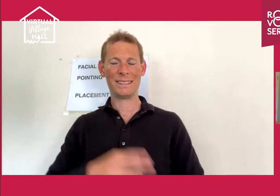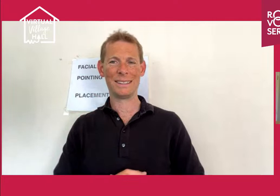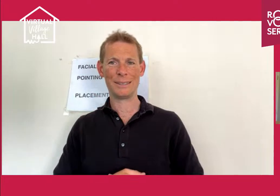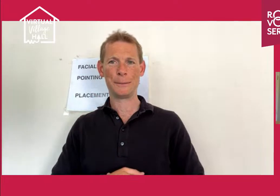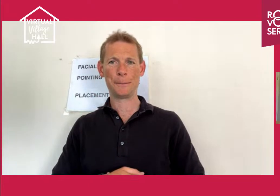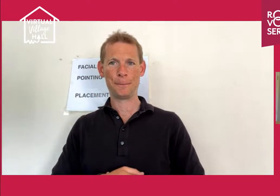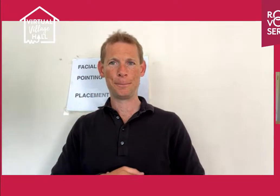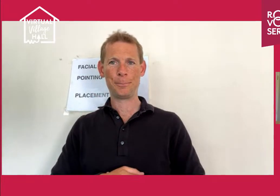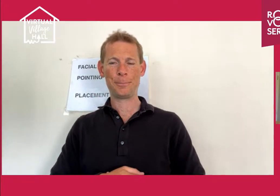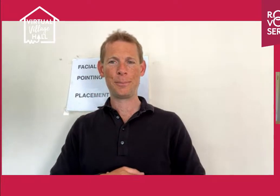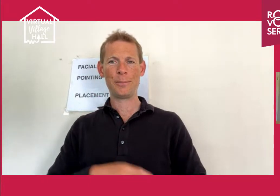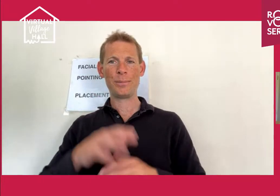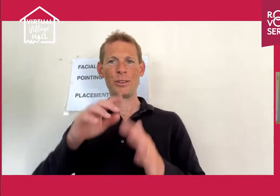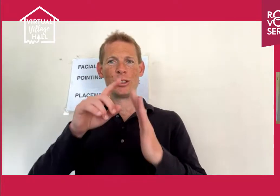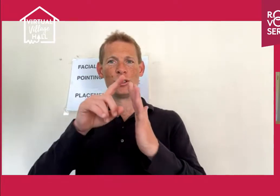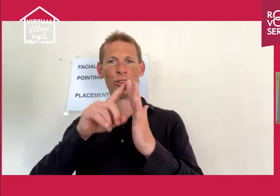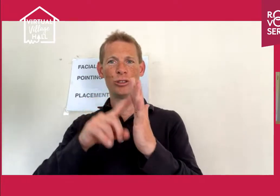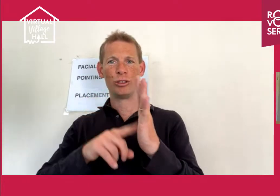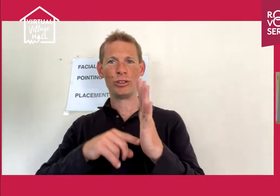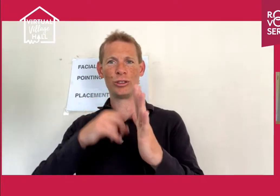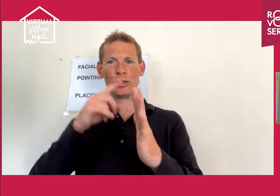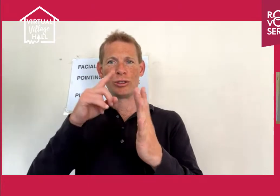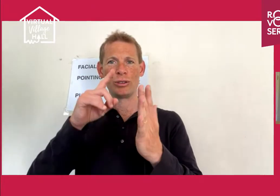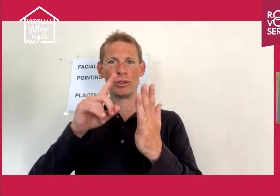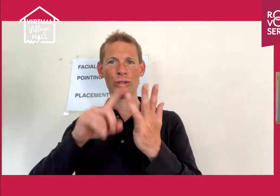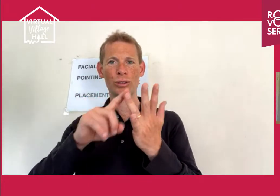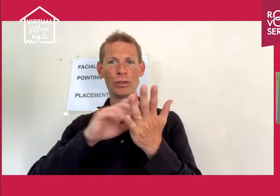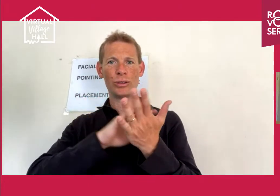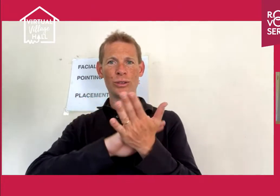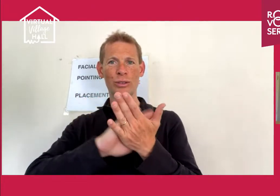Let me do it again one more time and see if you can get that.